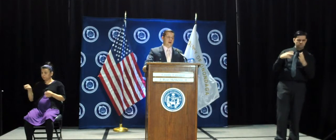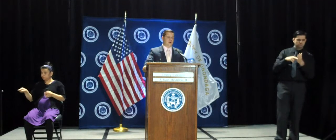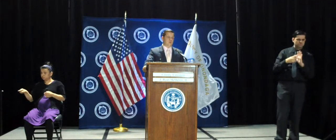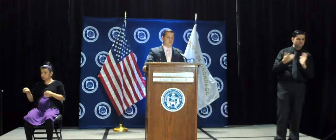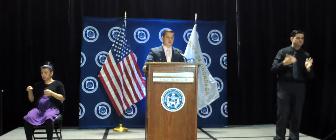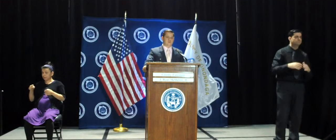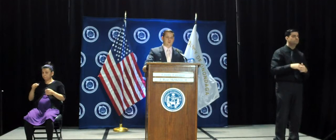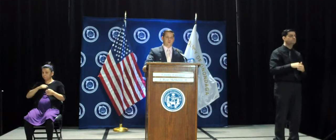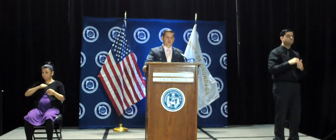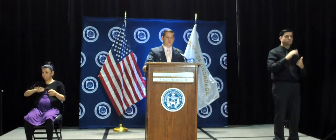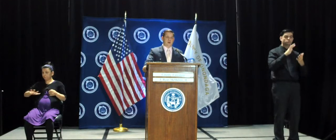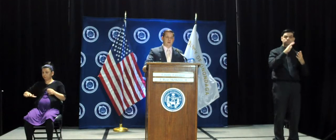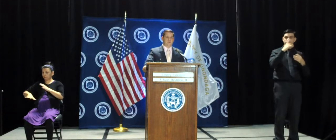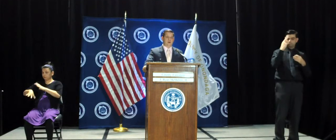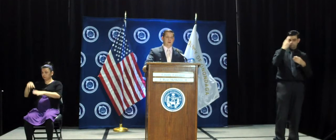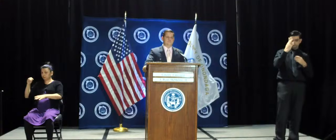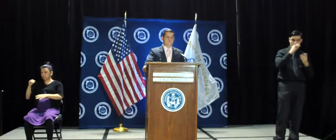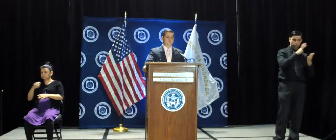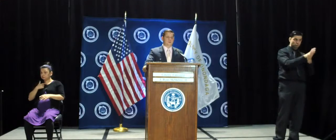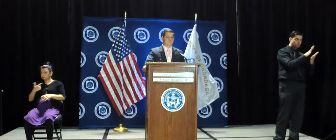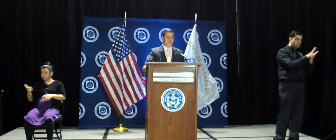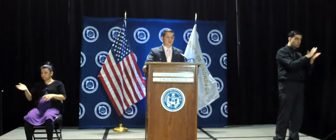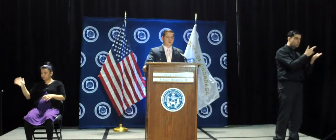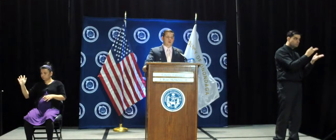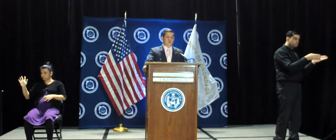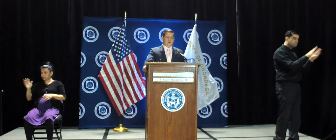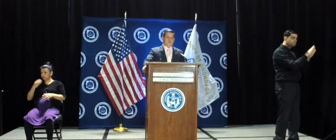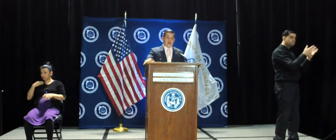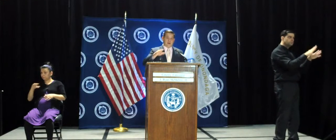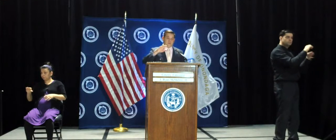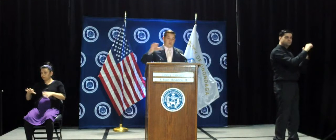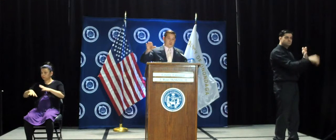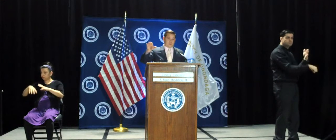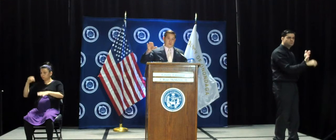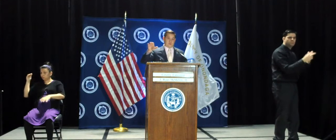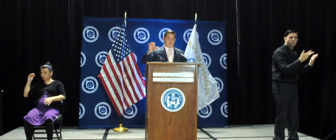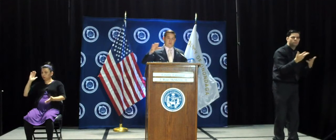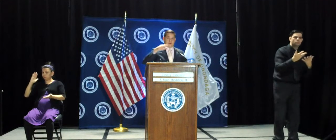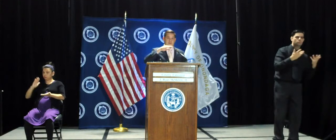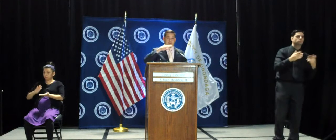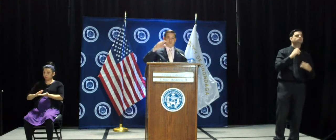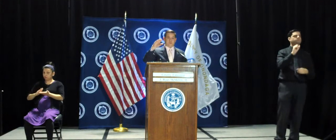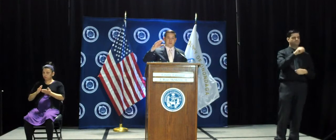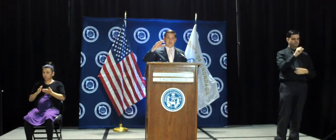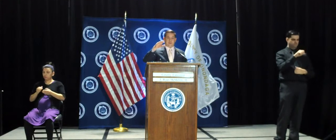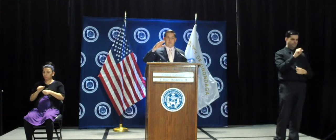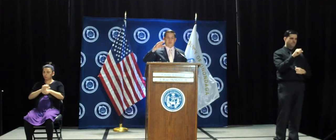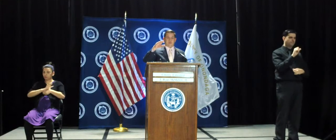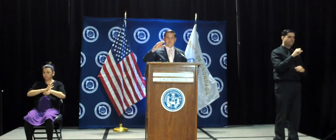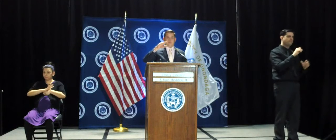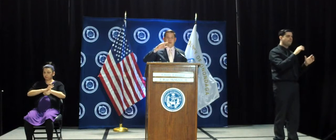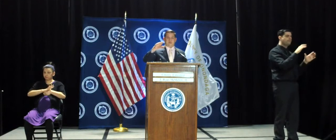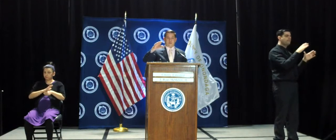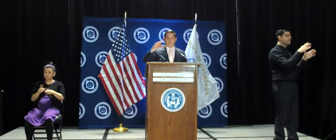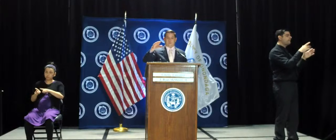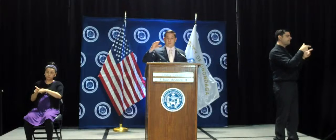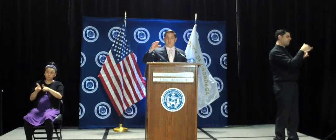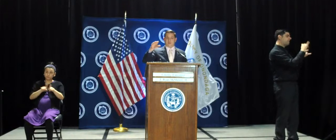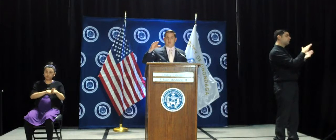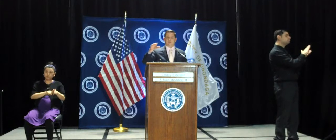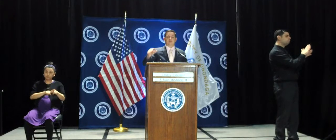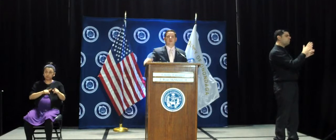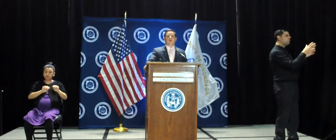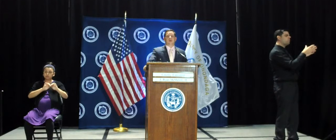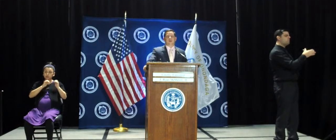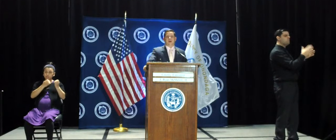It will go down. We still have community spread. So we got to flatten it first. So we got to stop the bleeding and the hemorrhaging, and I think we're